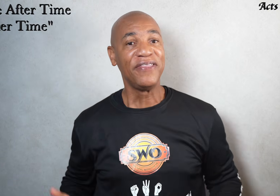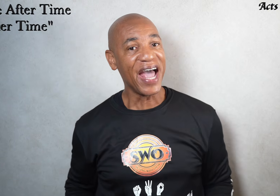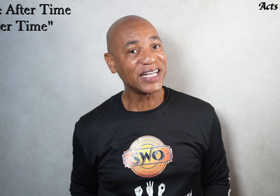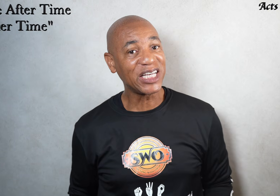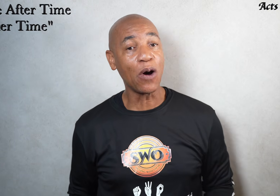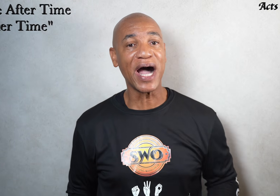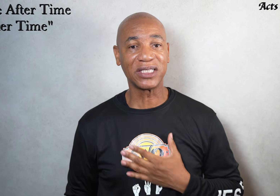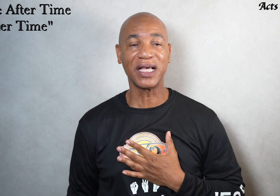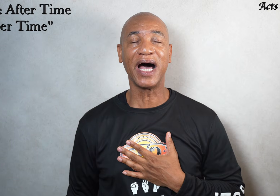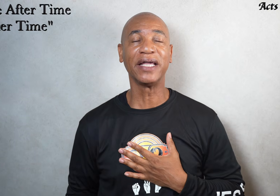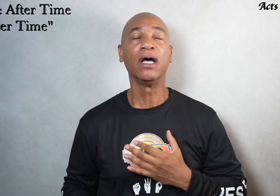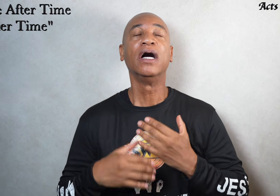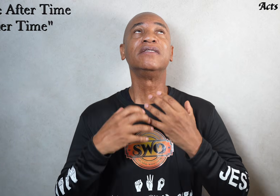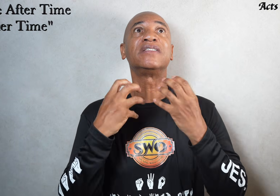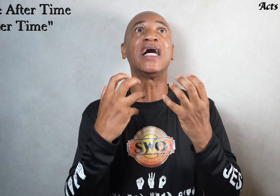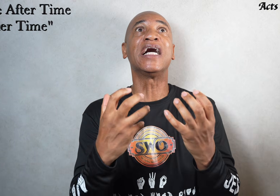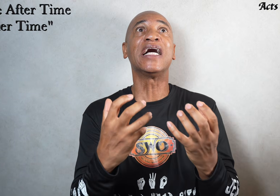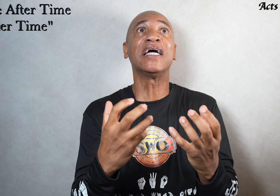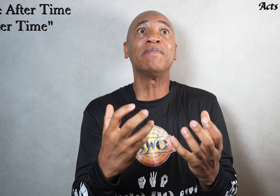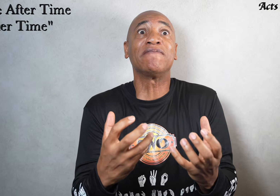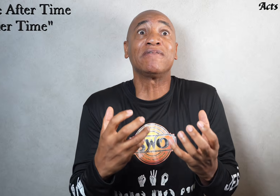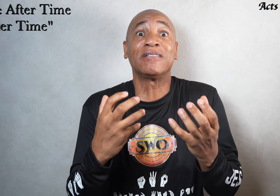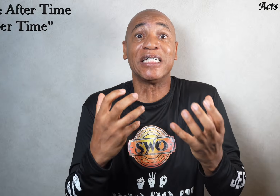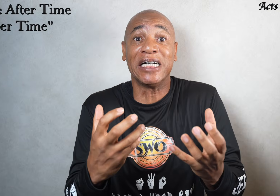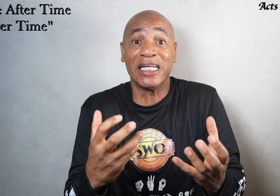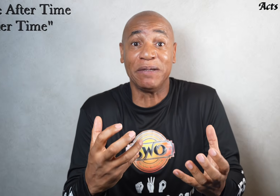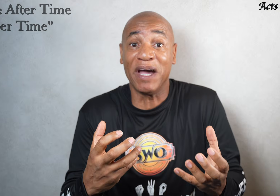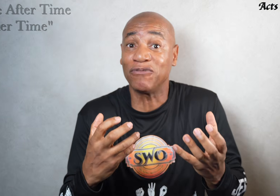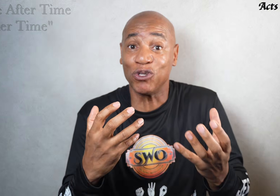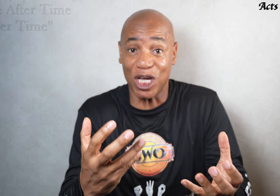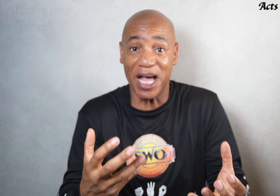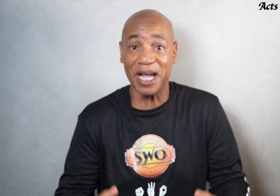That is how I sign time after time after time.